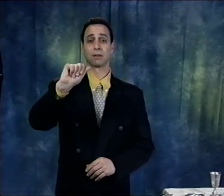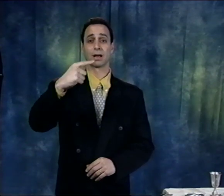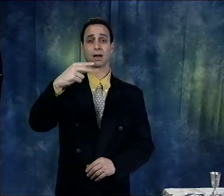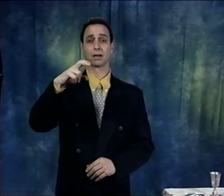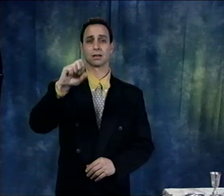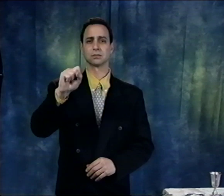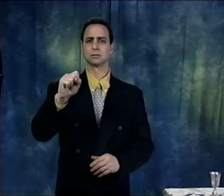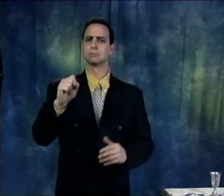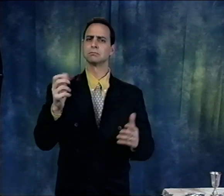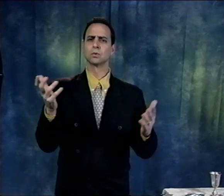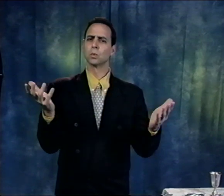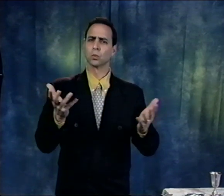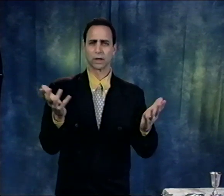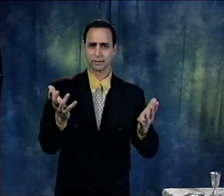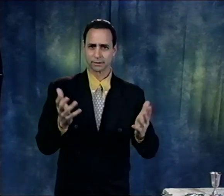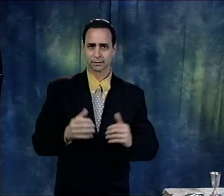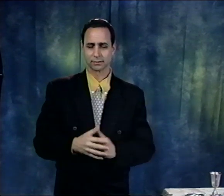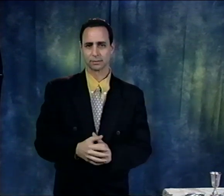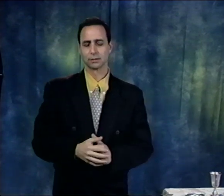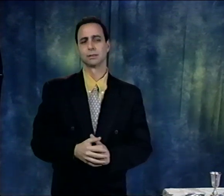The 10 plagues, what are they?